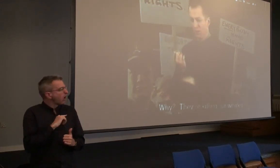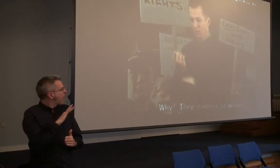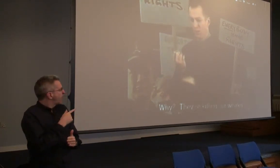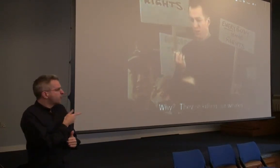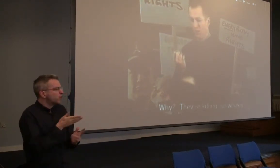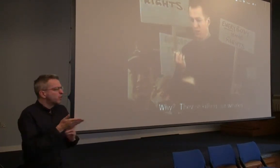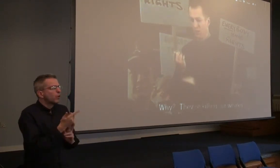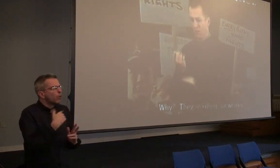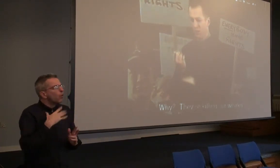available.